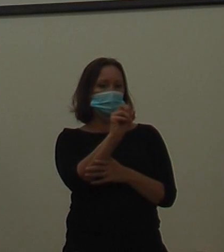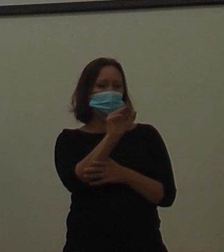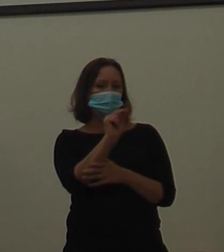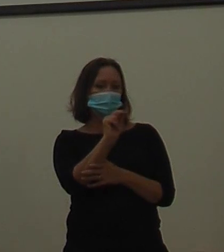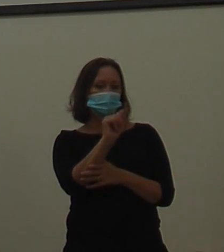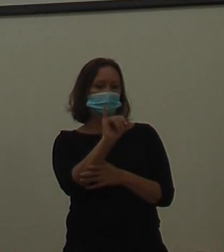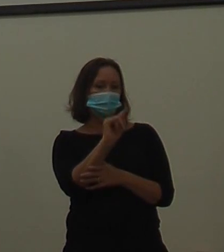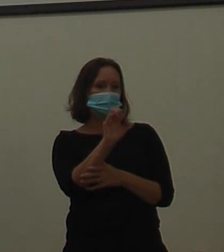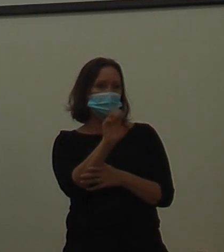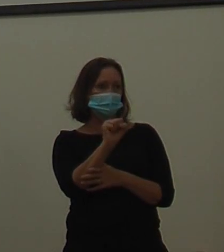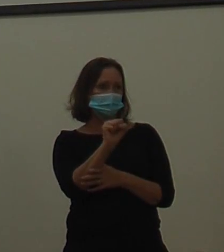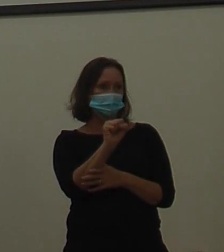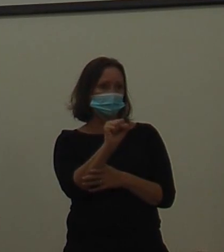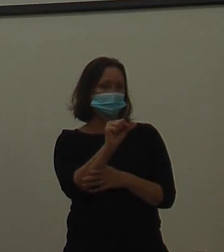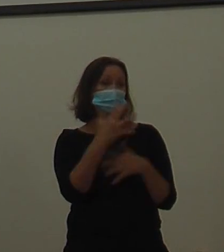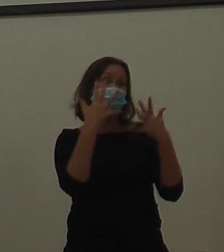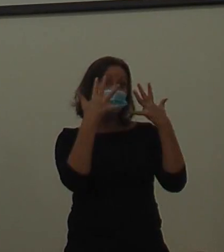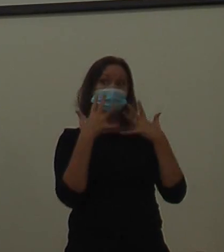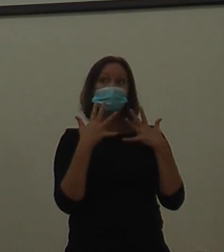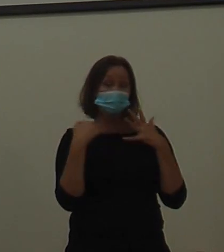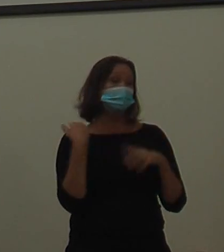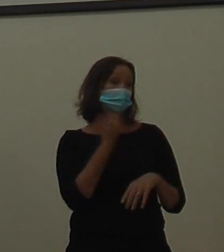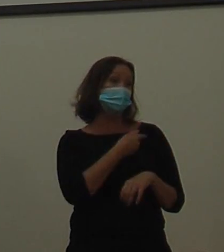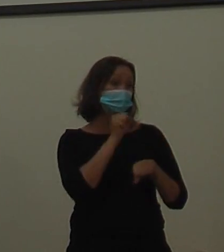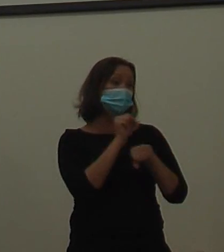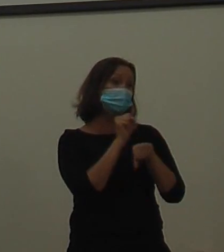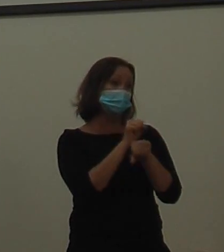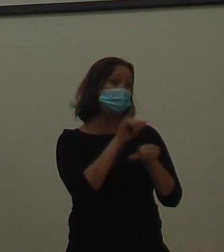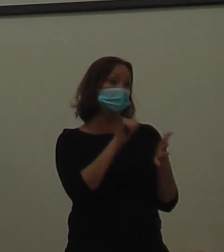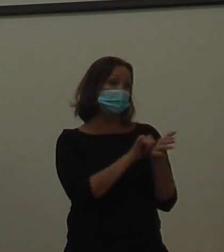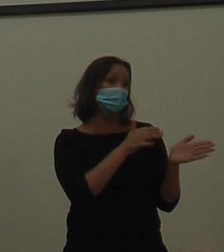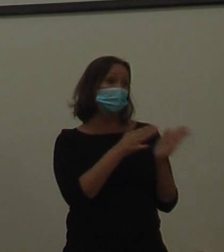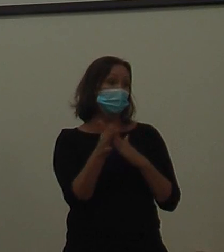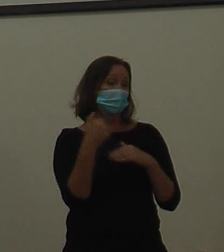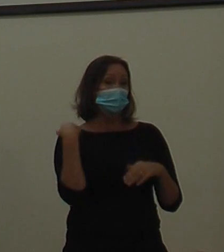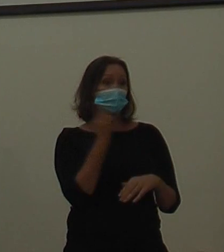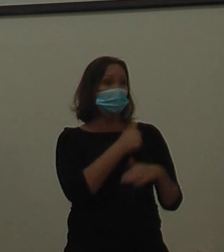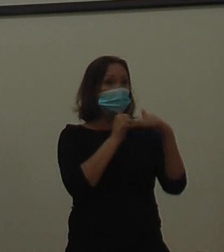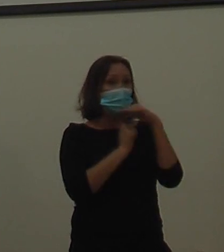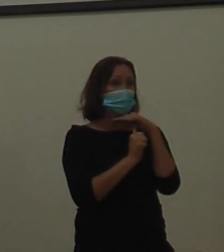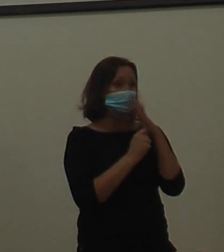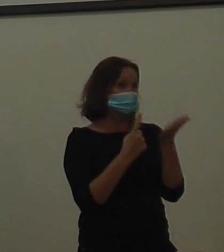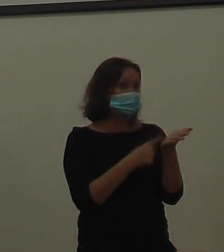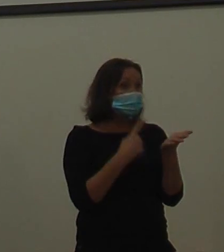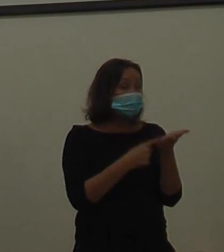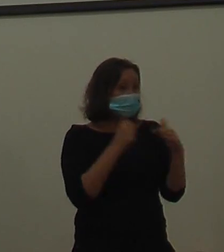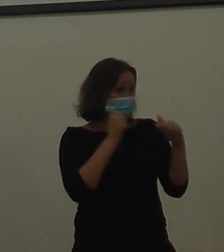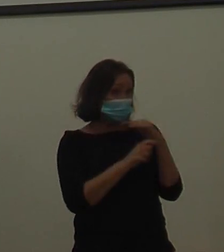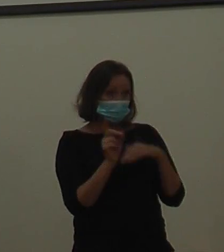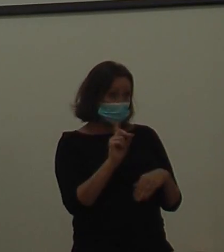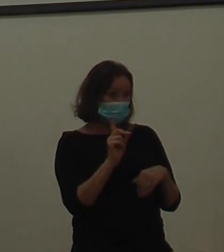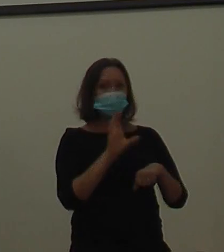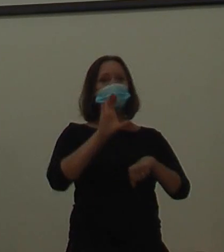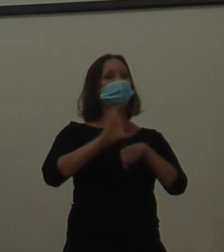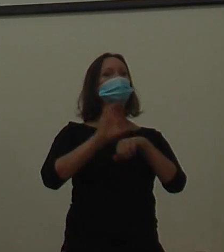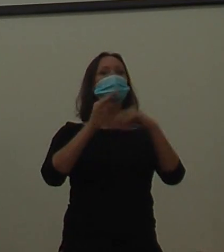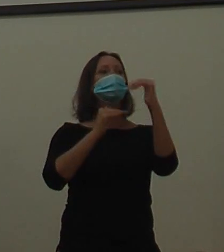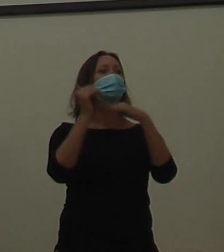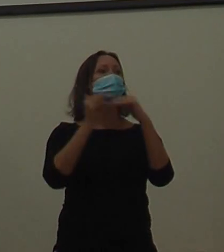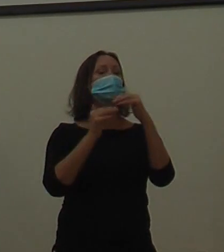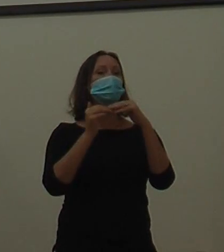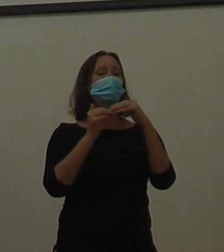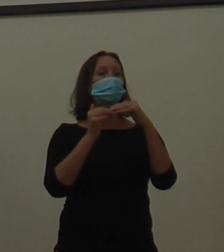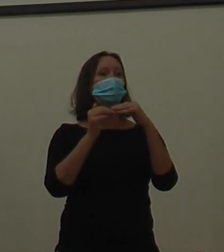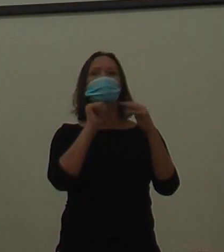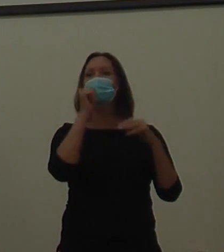how we work sometimes. We work in hiding, sometimes right here in the church building, rather than out in the community, out